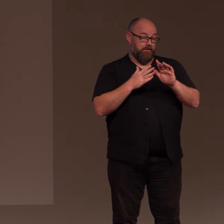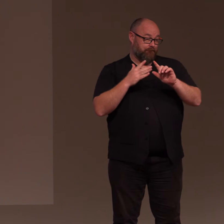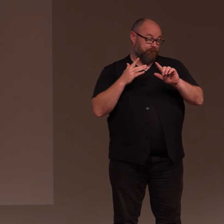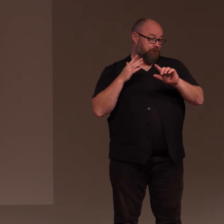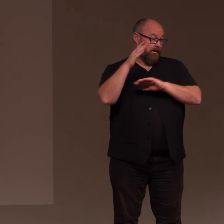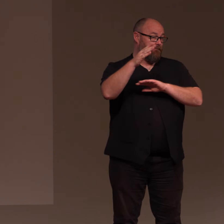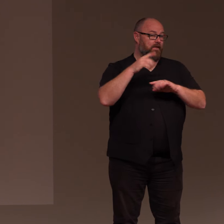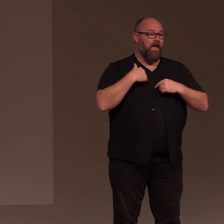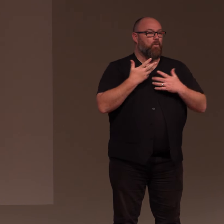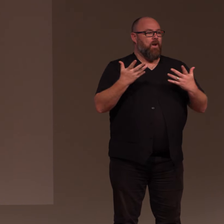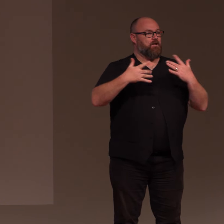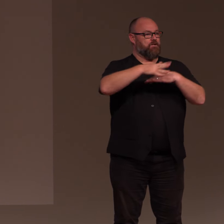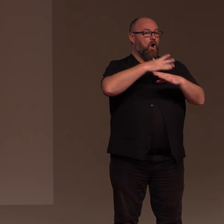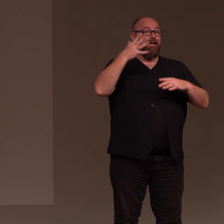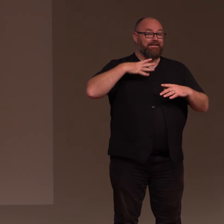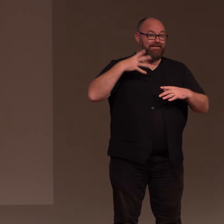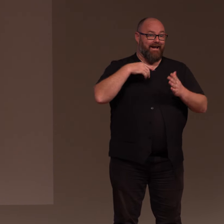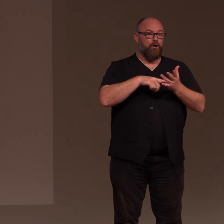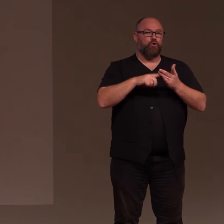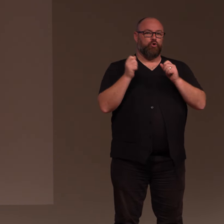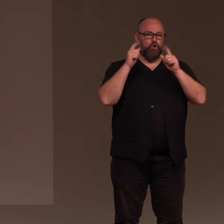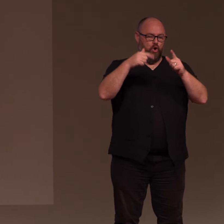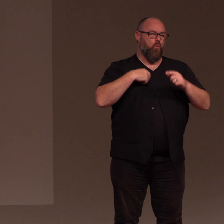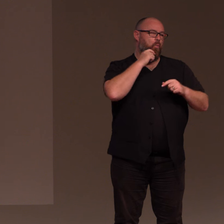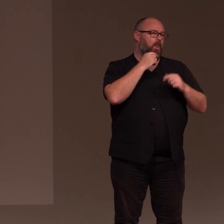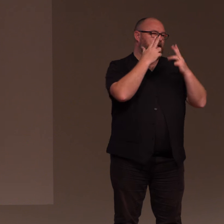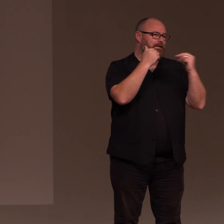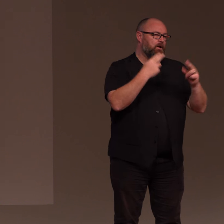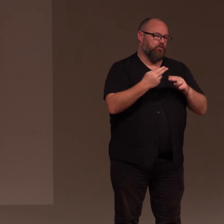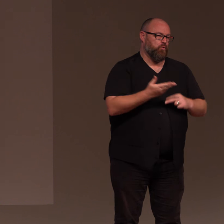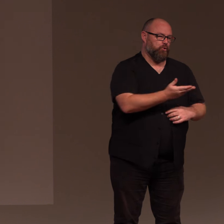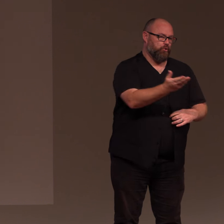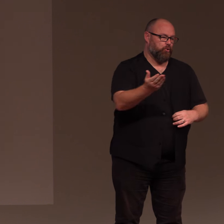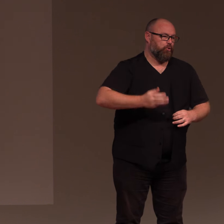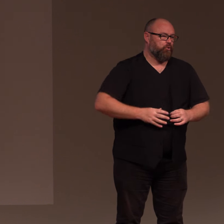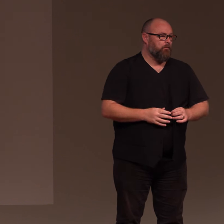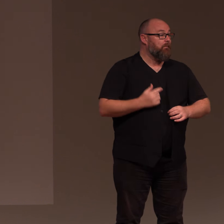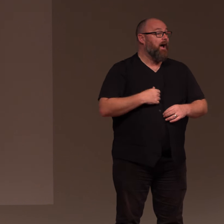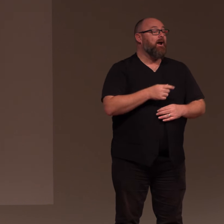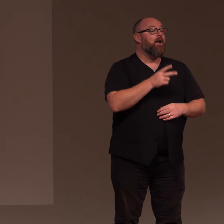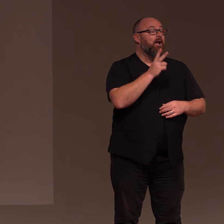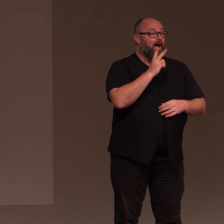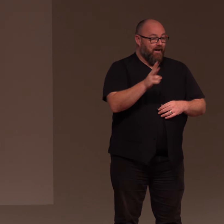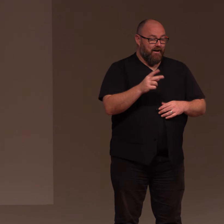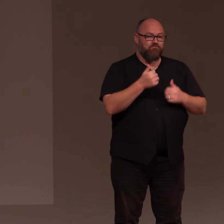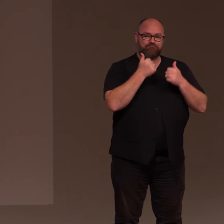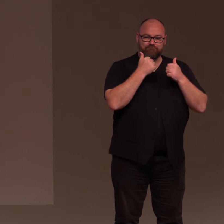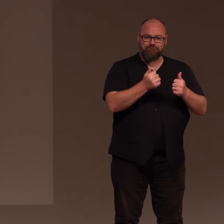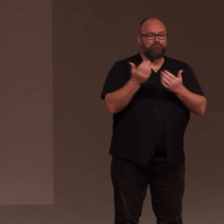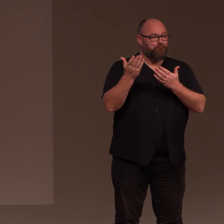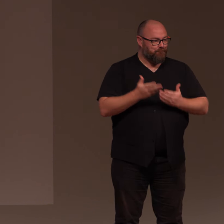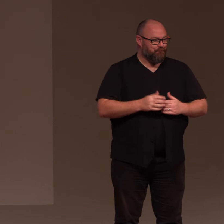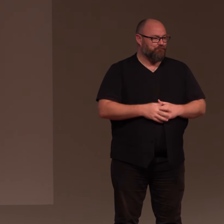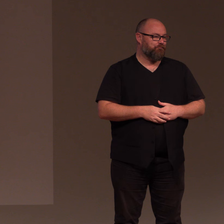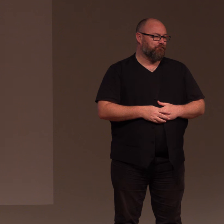our society needs to be. I'd sing that very briefly. But what I'd like to say is, once again, Mei Kauki Yamakara,